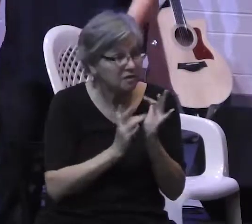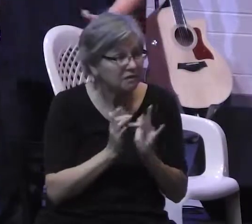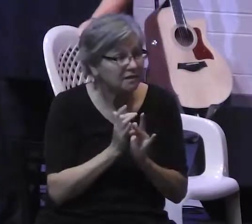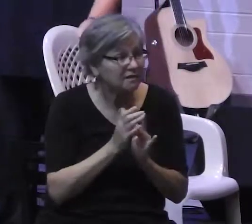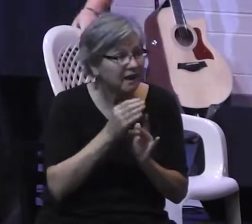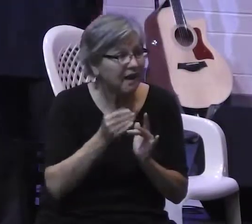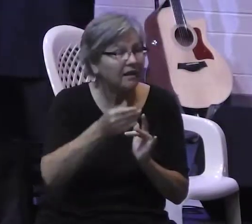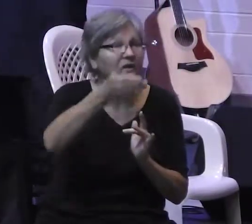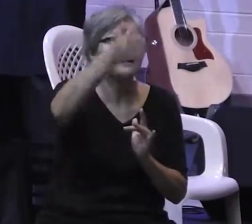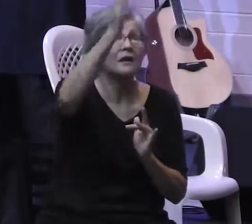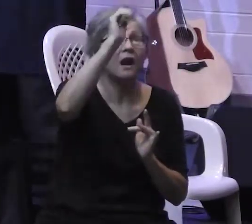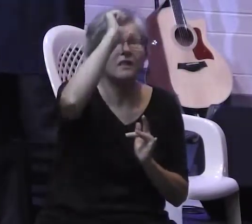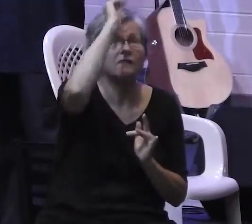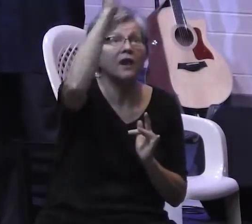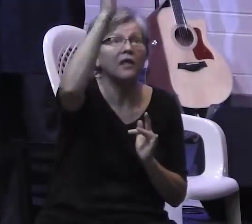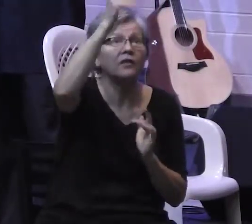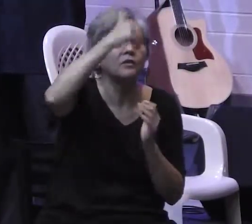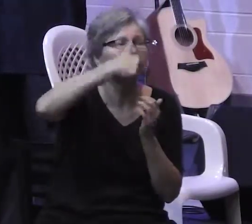turned.